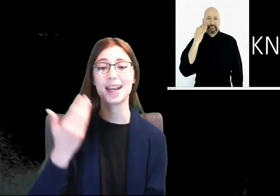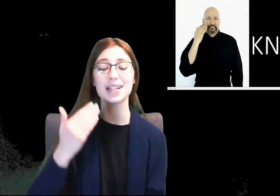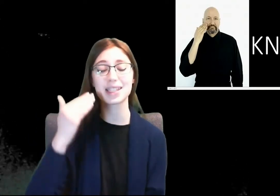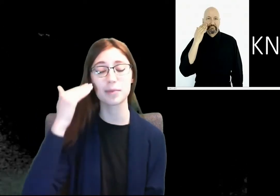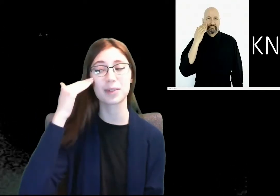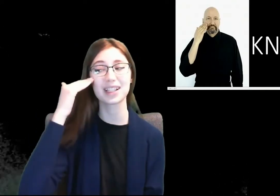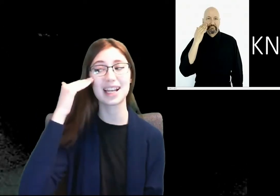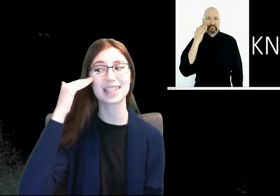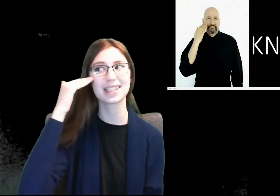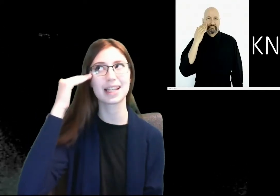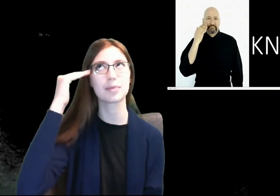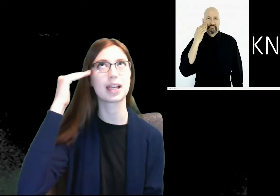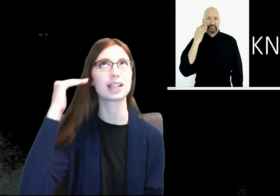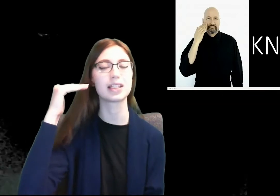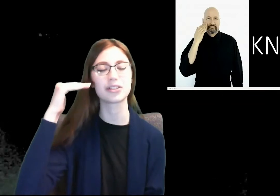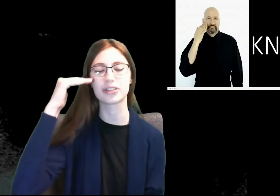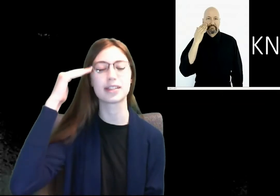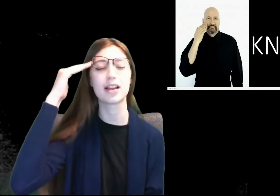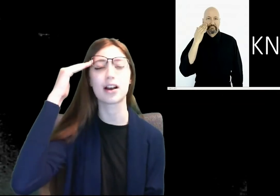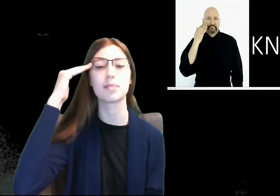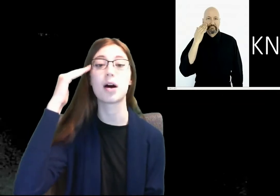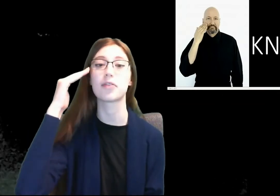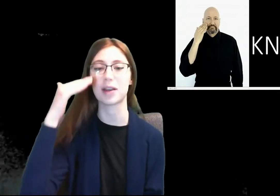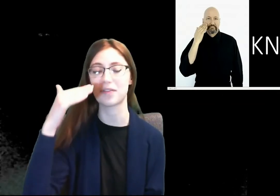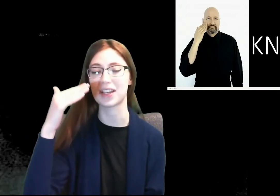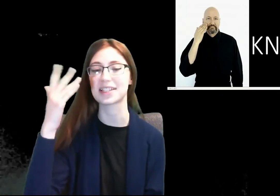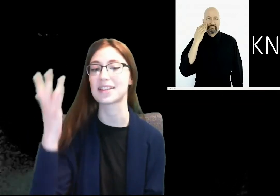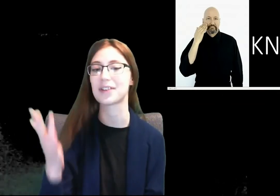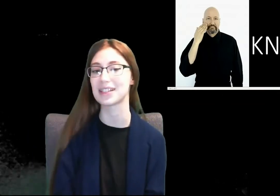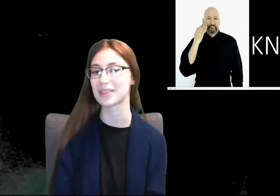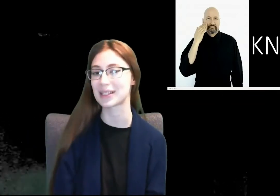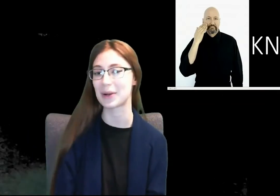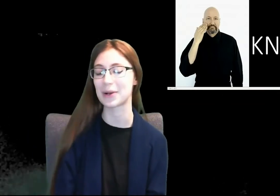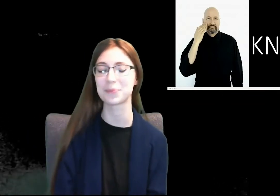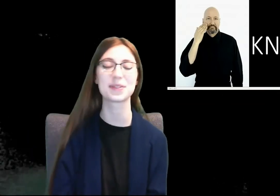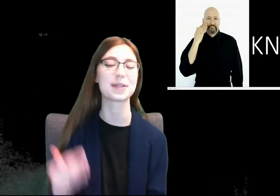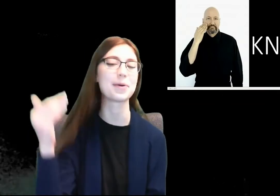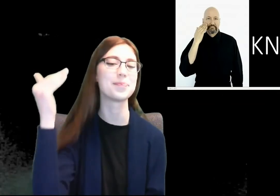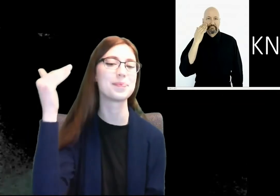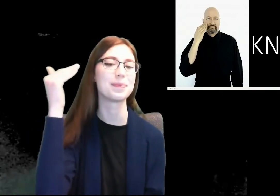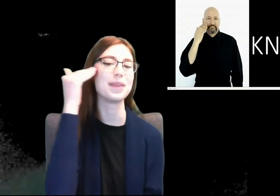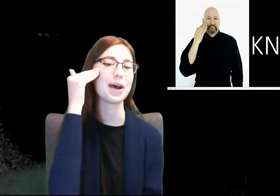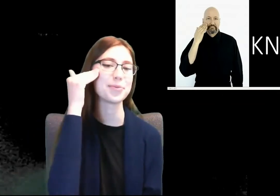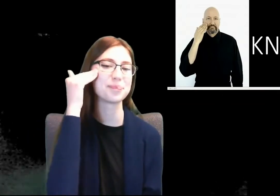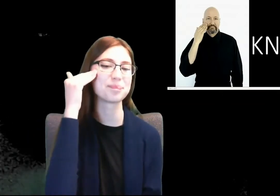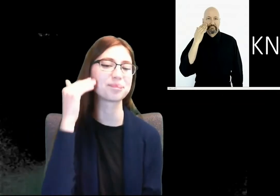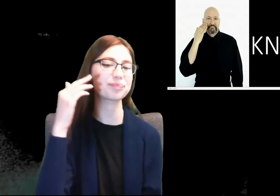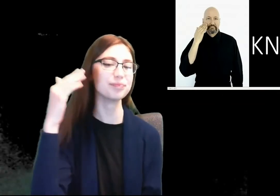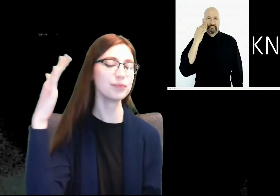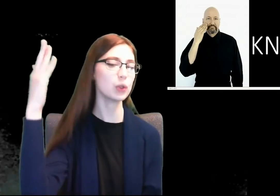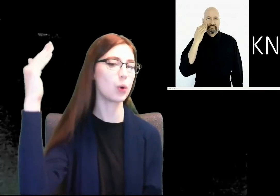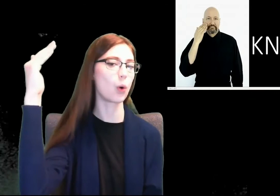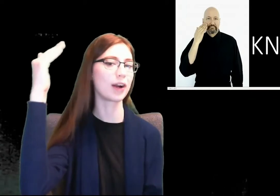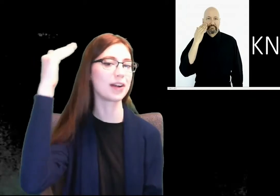as someone with glasses, I'm likely to just knock them off my face if I do this wrong. So no. Or